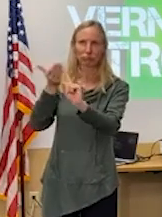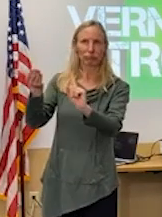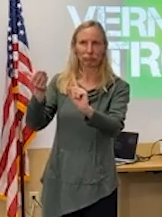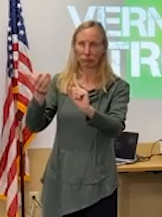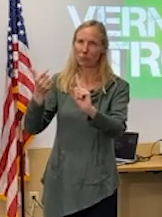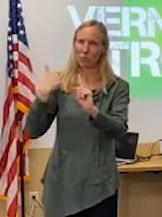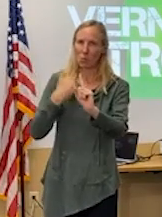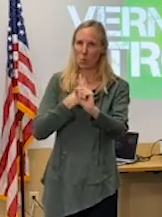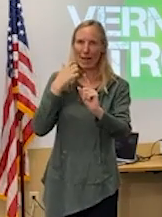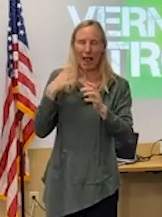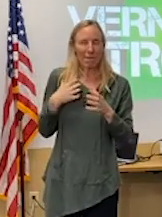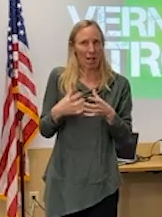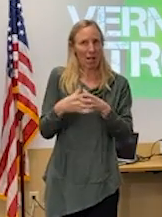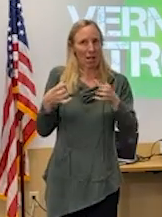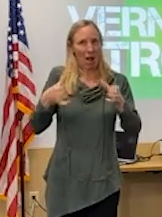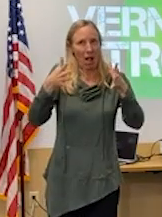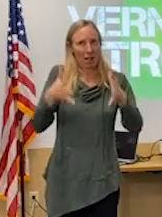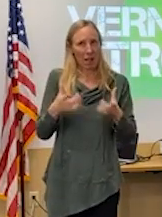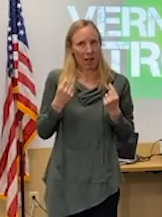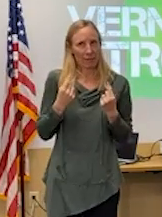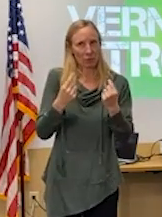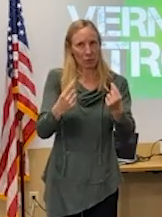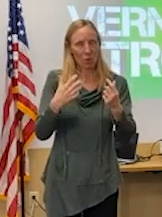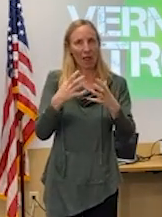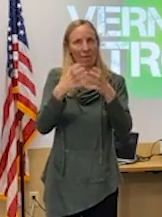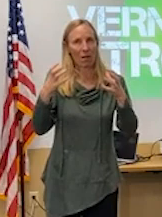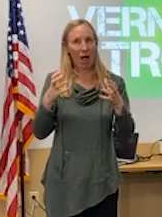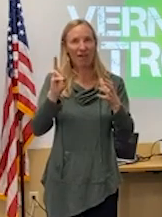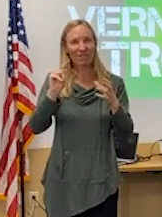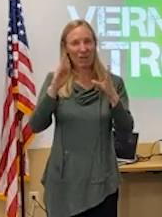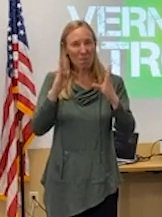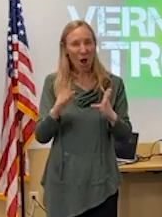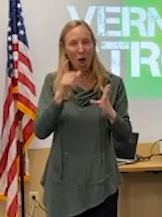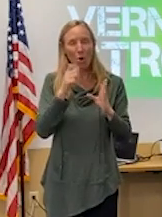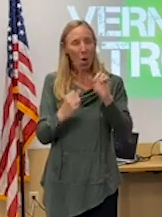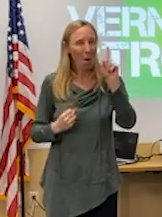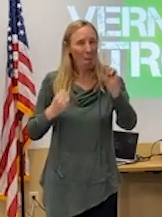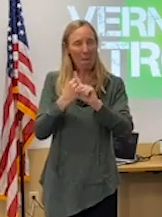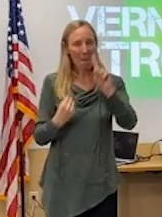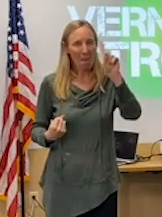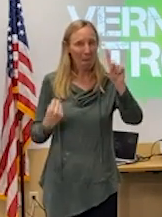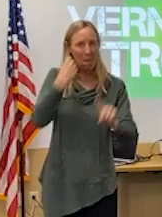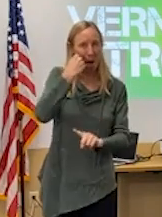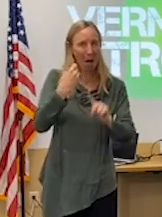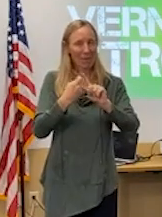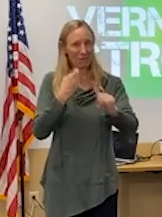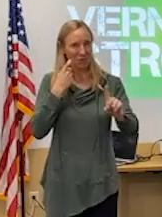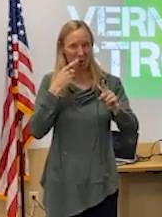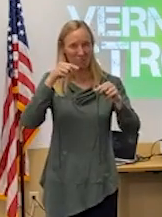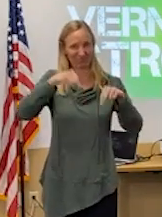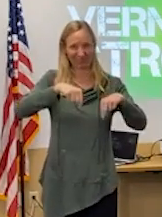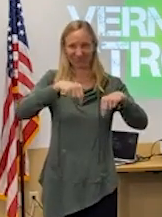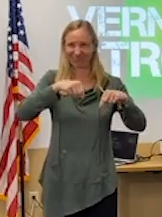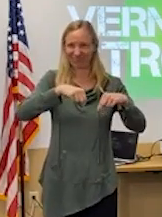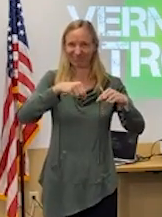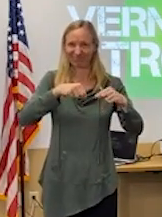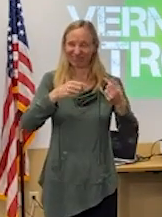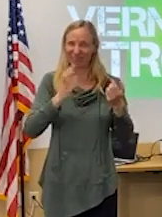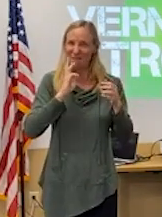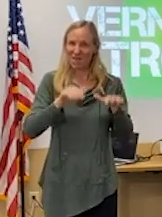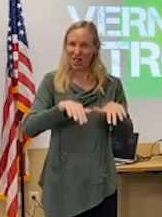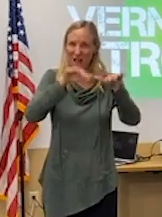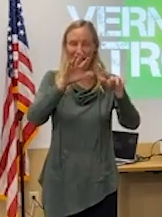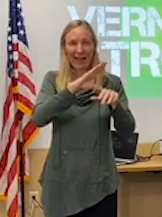that we have a lot of affected Vermonters, that the the cold weather season